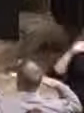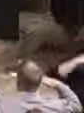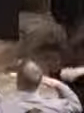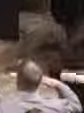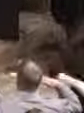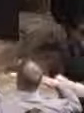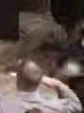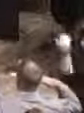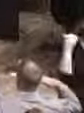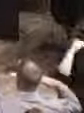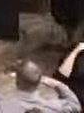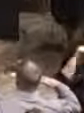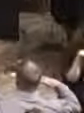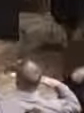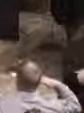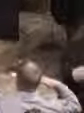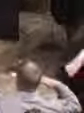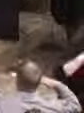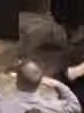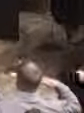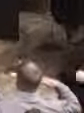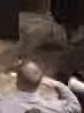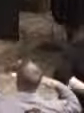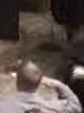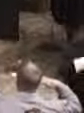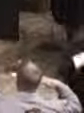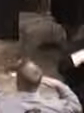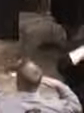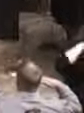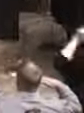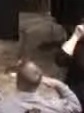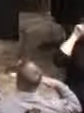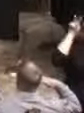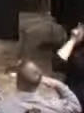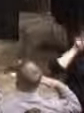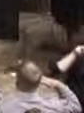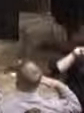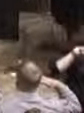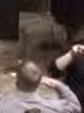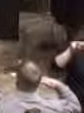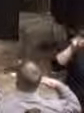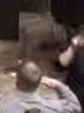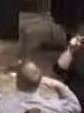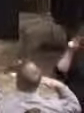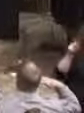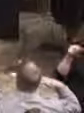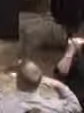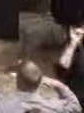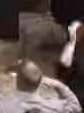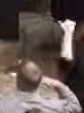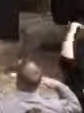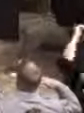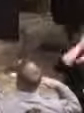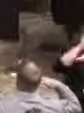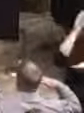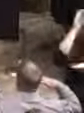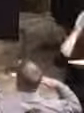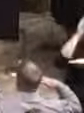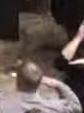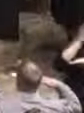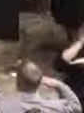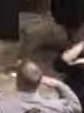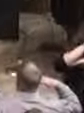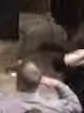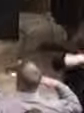what so proudly we hailed at the twilight's last